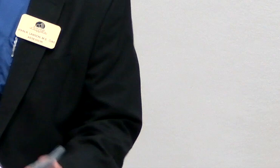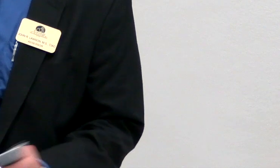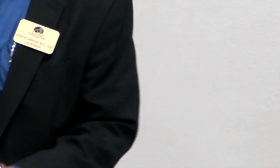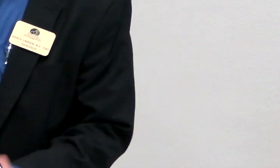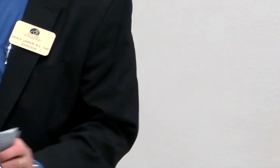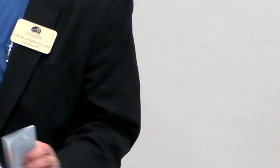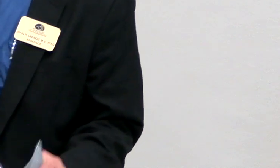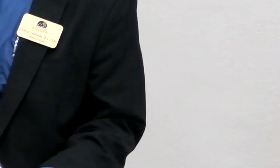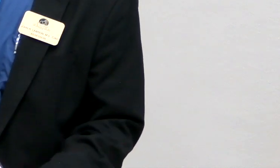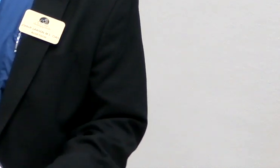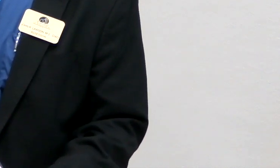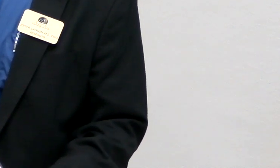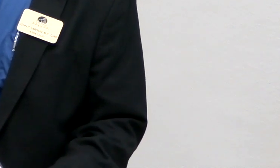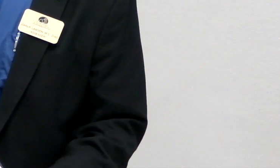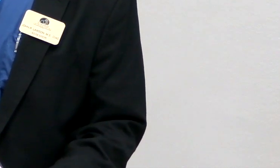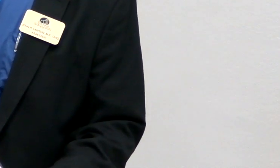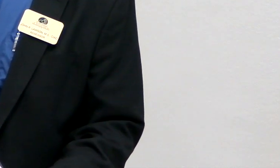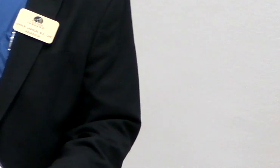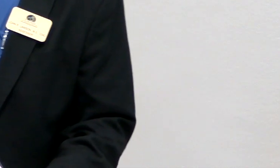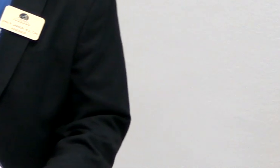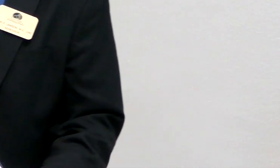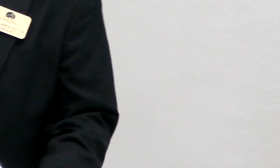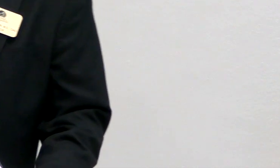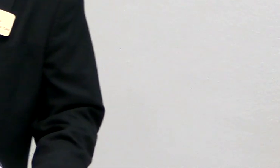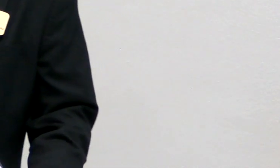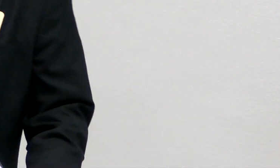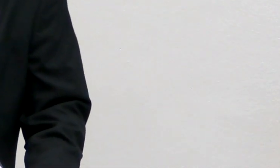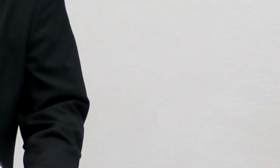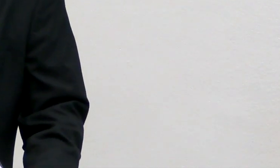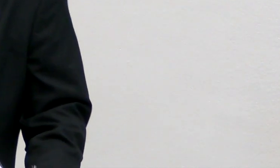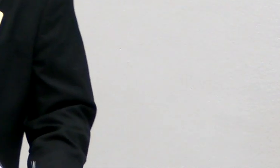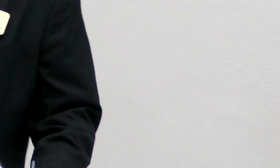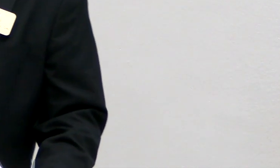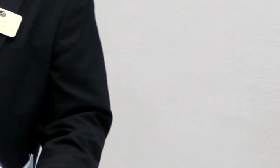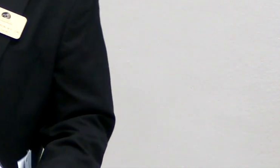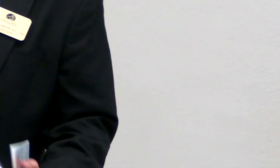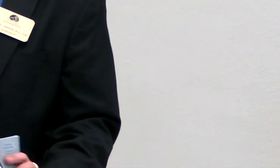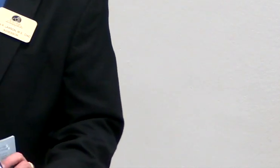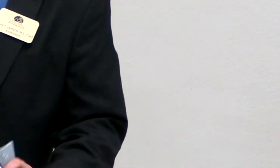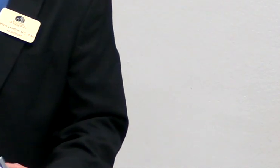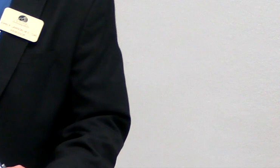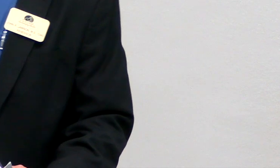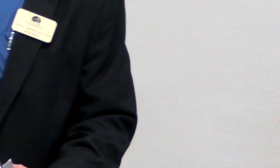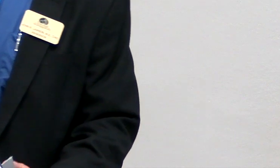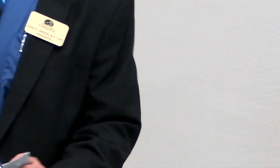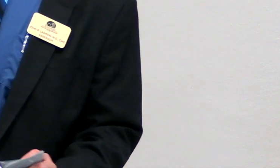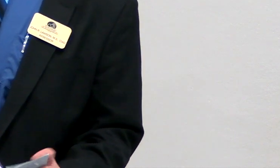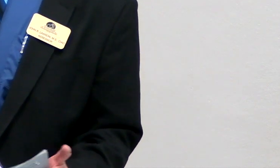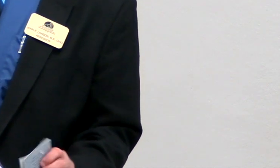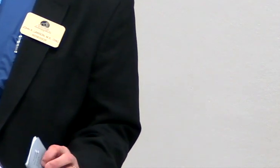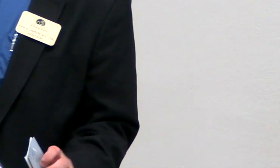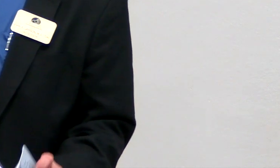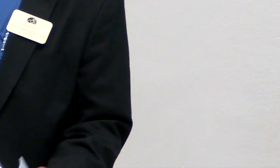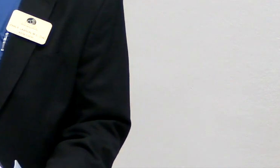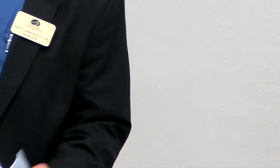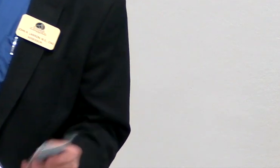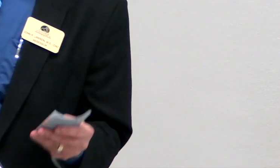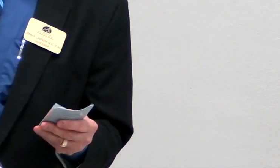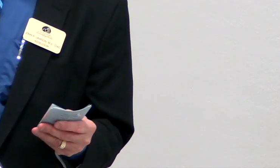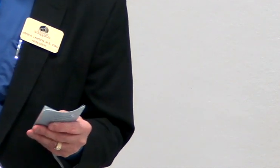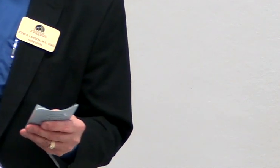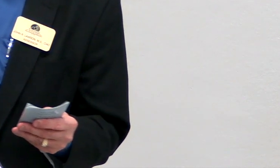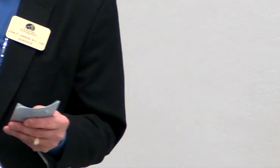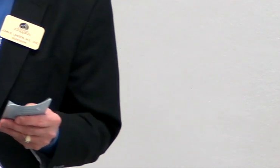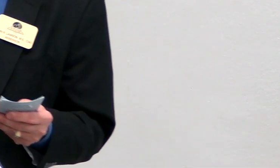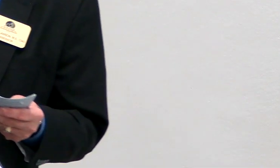things that I always like to say. And you know what? I'm missing one person here. I totally apologize. We have one of our township trustees